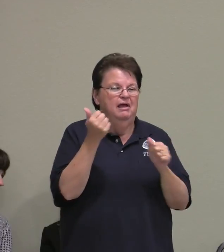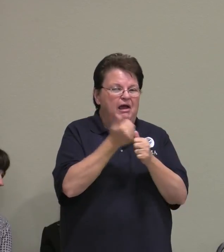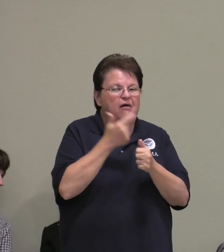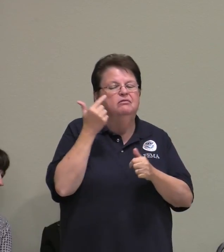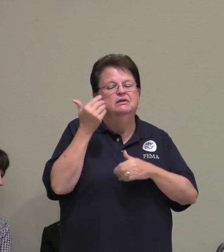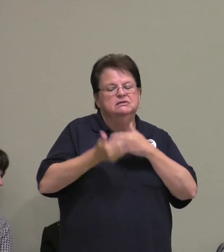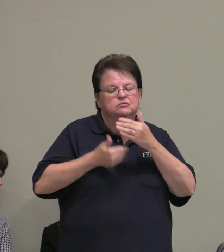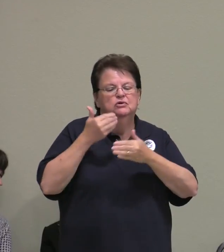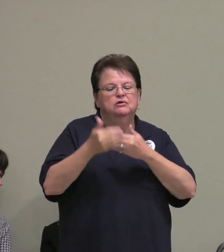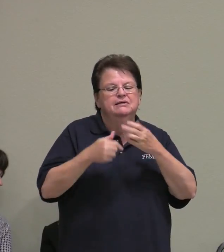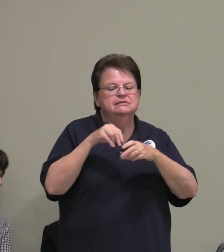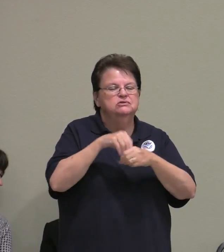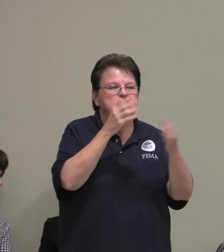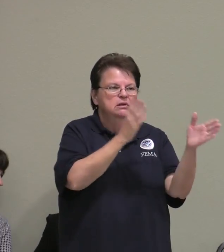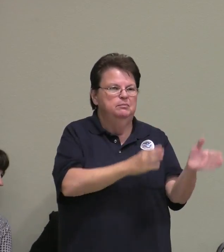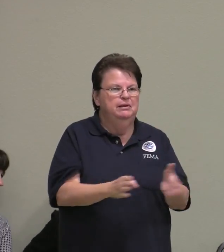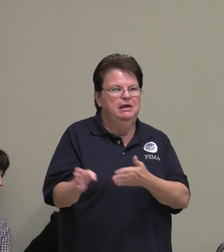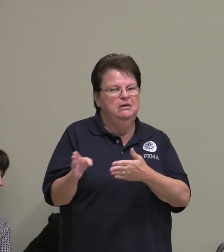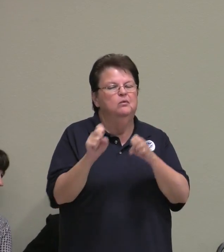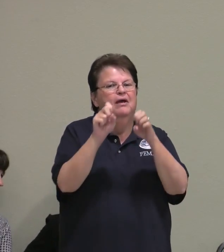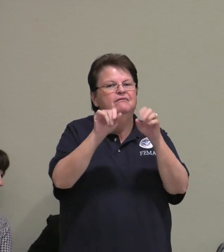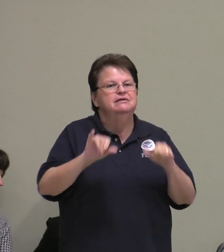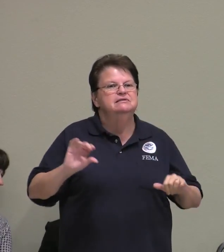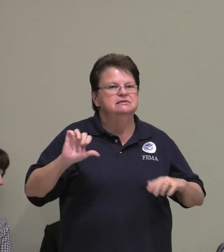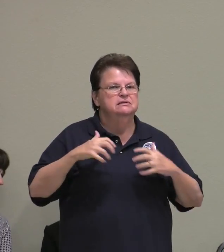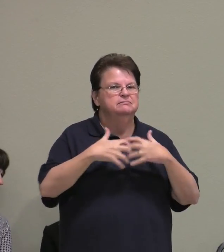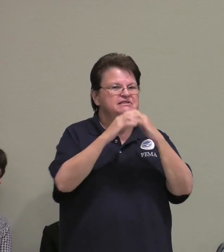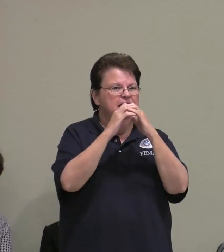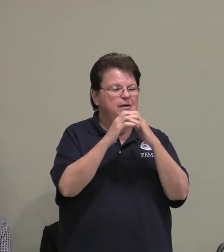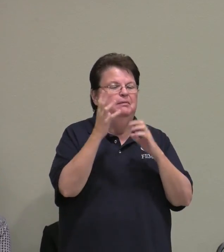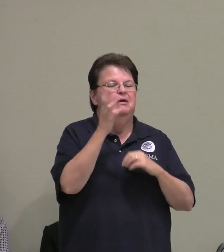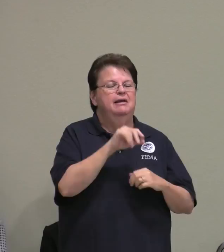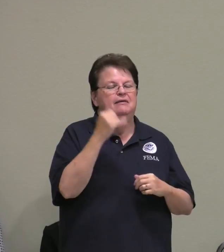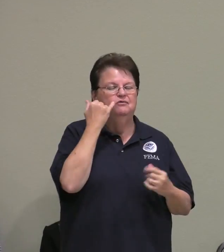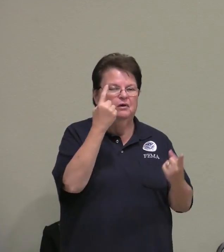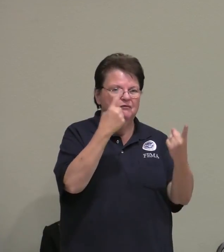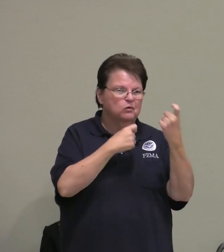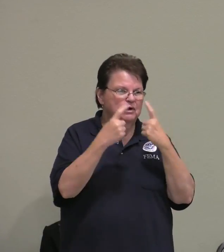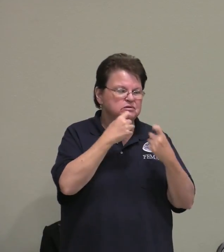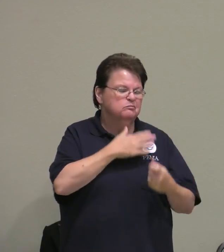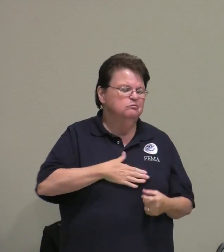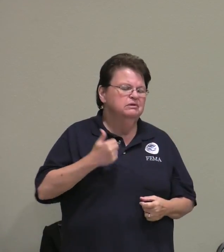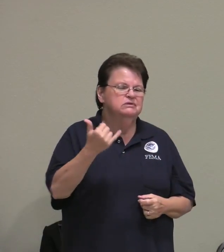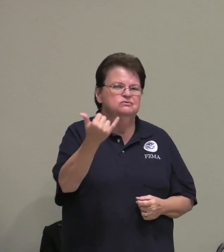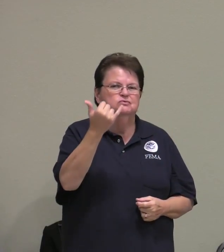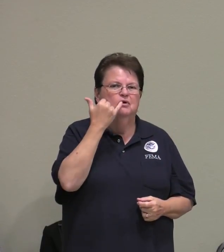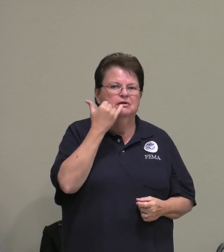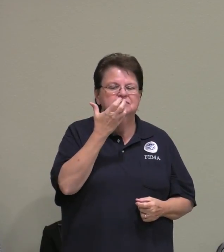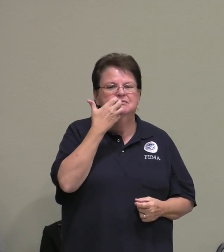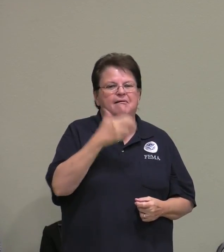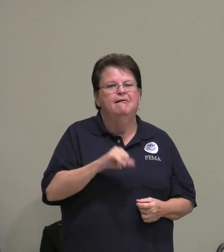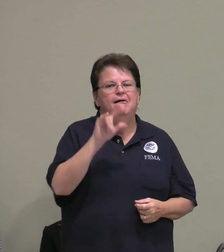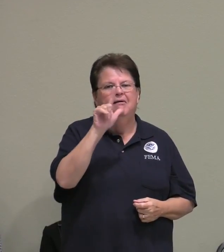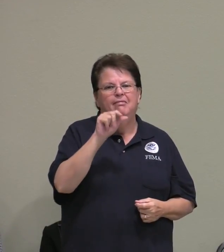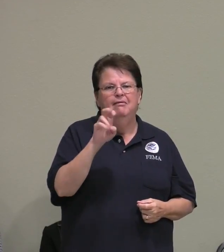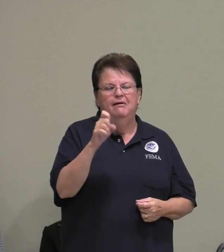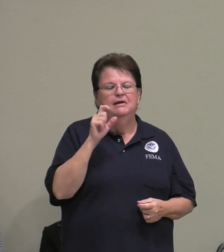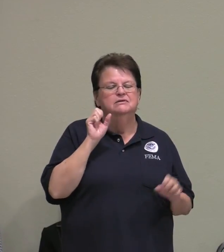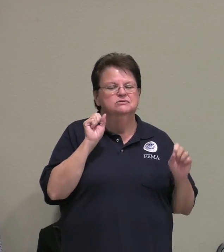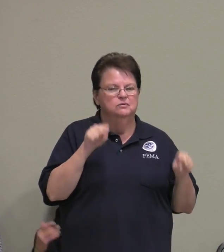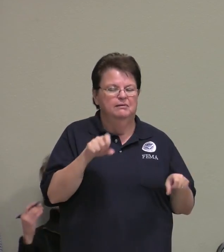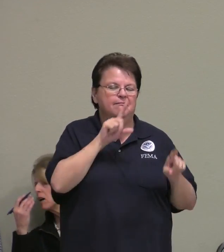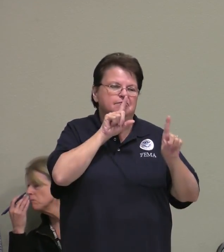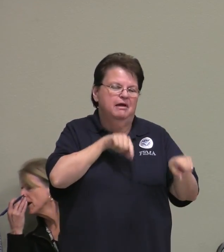according to a plan and we have a system in place and should you have any questions please call us at the hotline so that we can